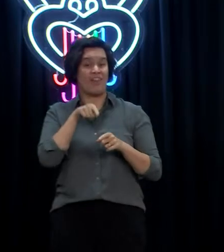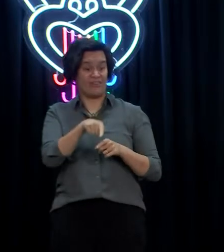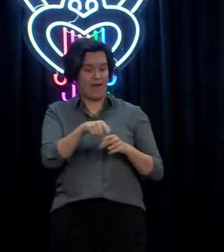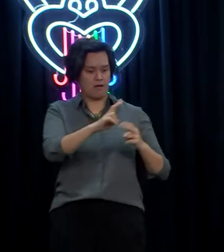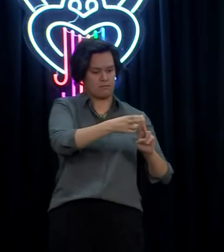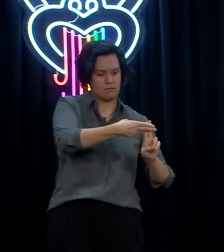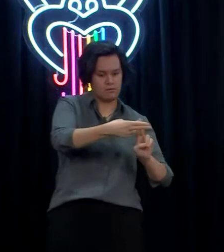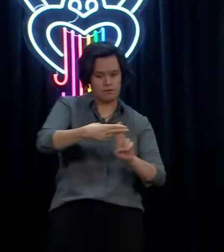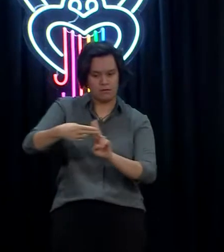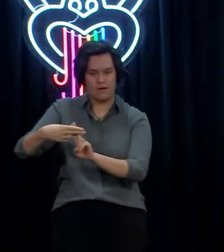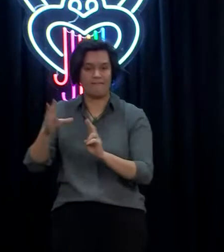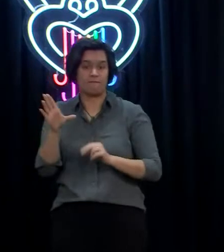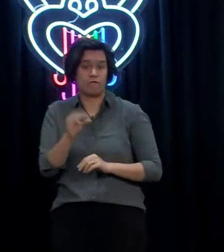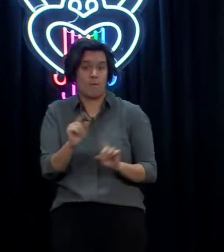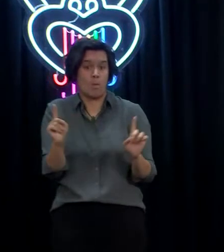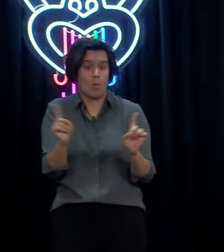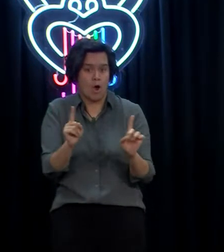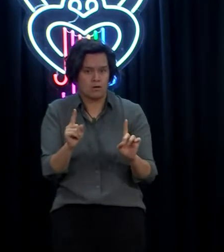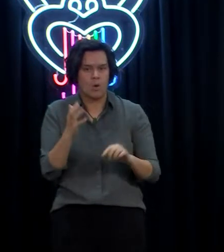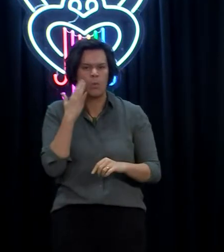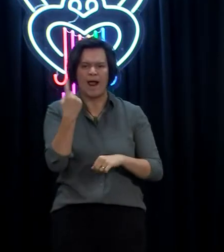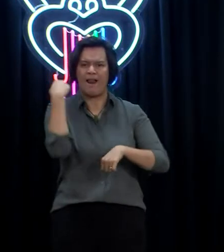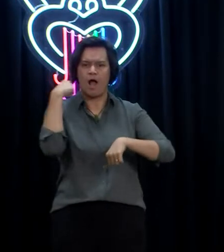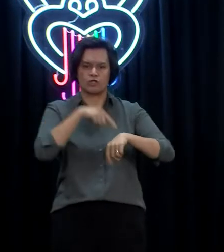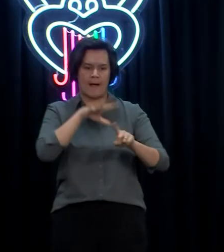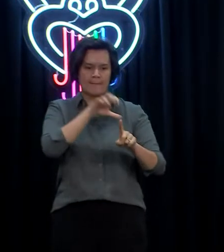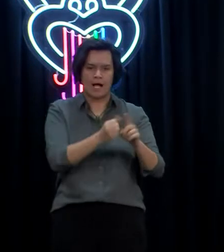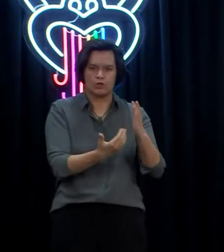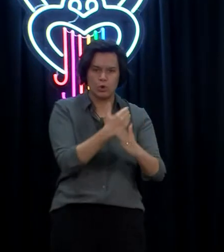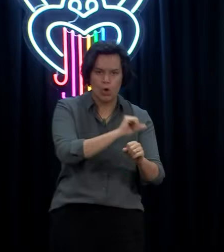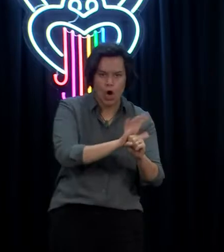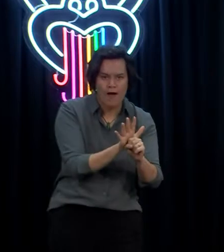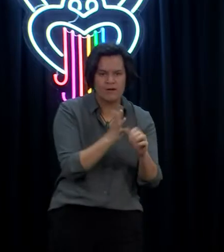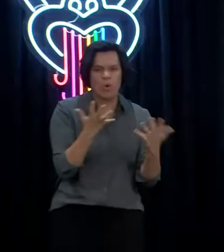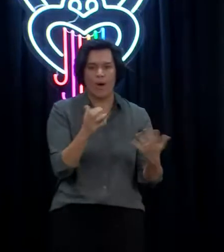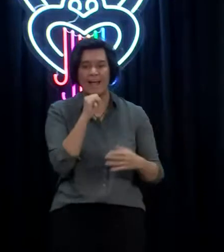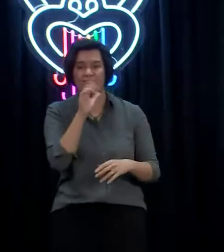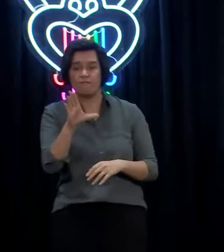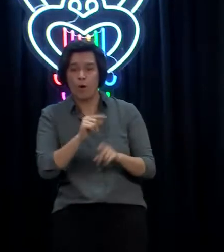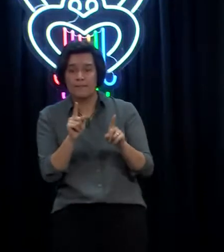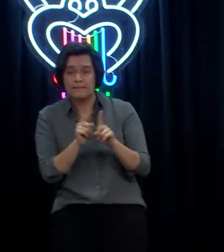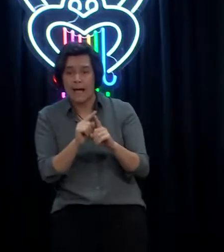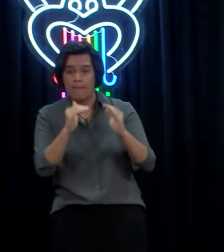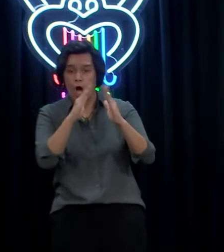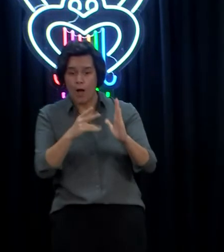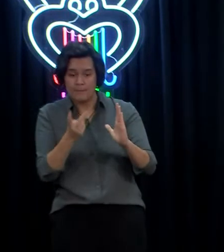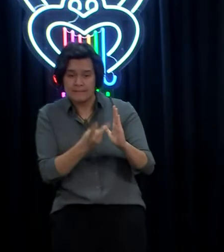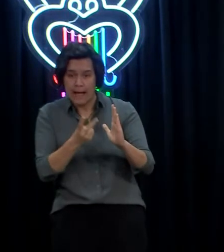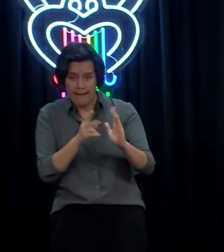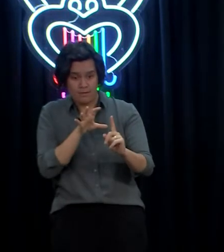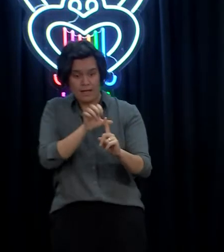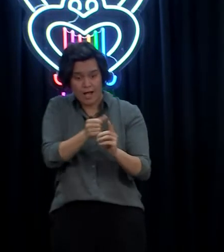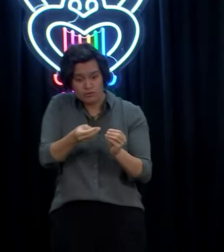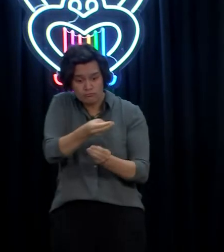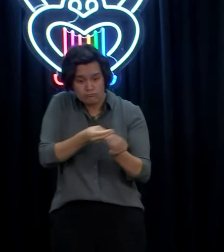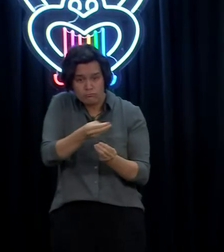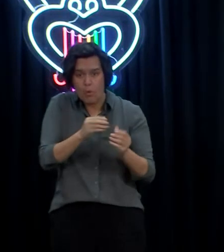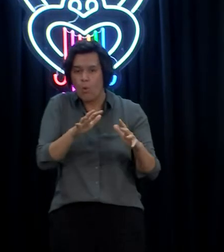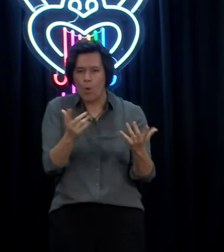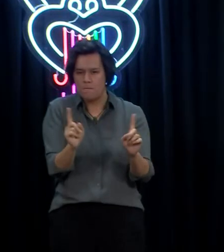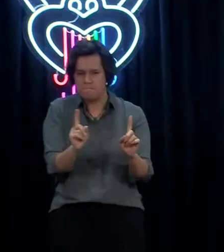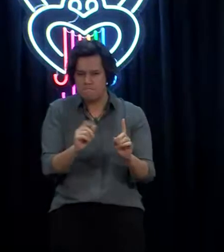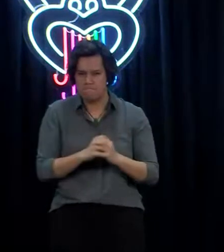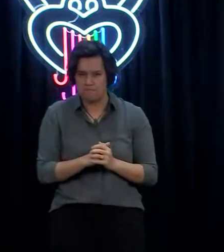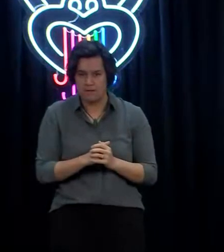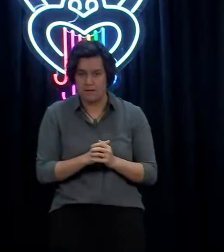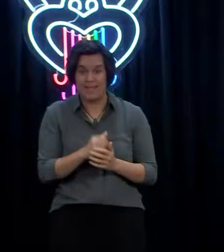other factors like whether the case was a household member. That allows us to have an overall assessment of the situation